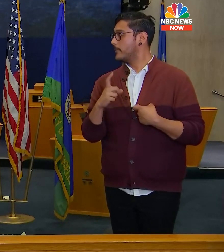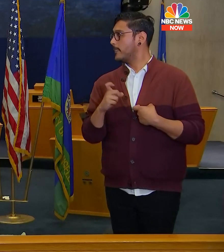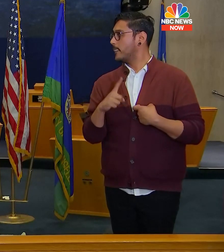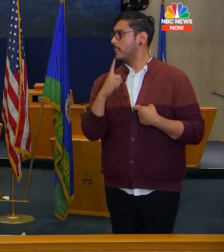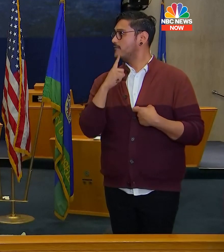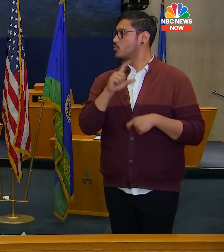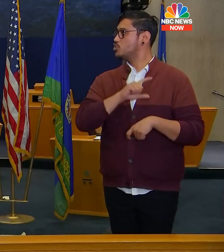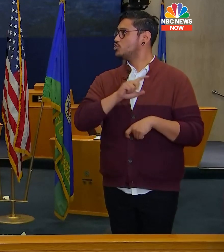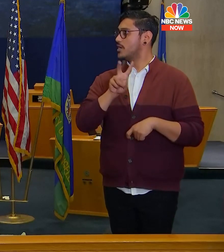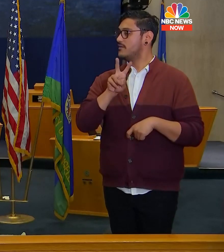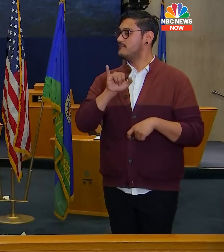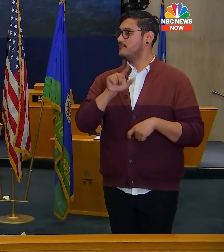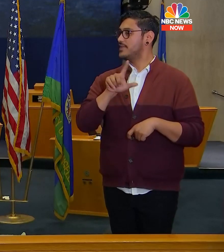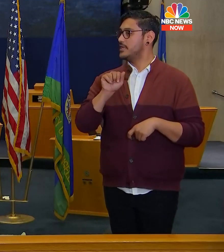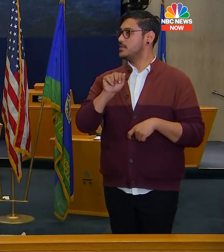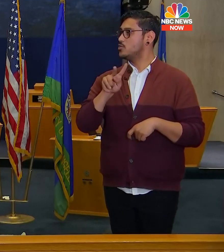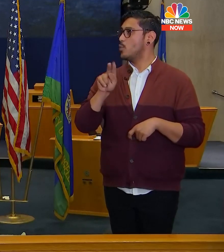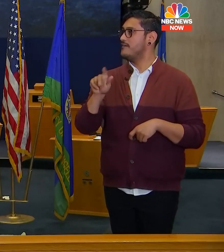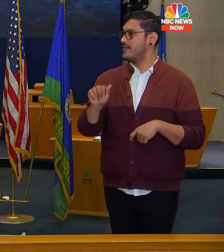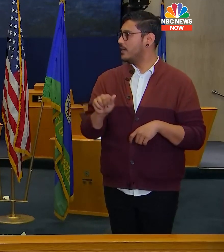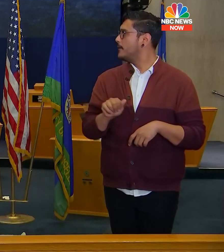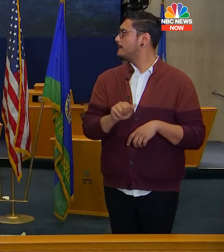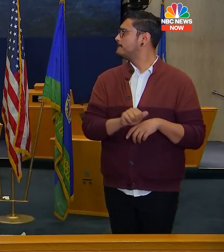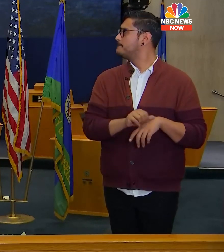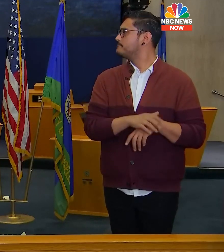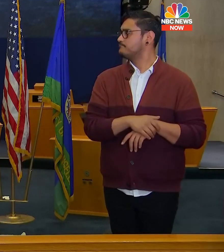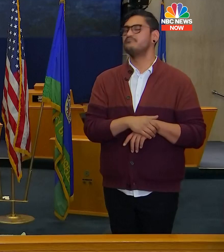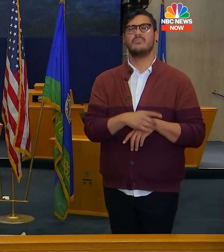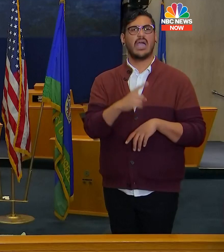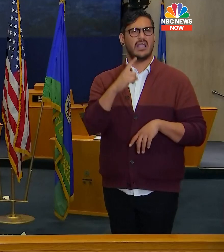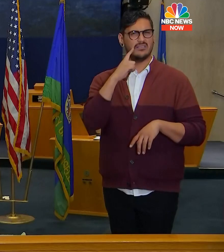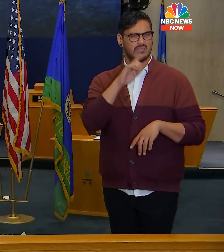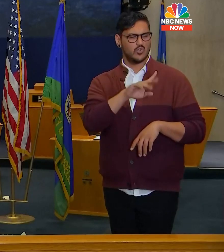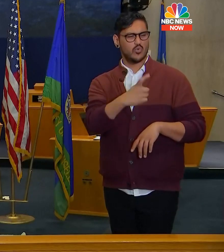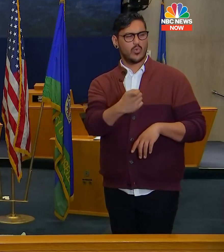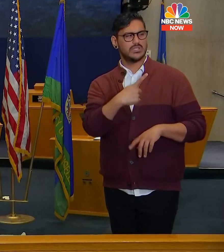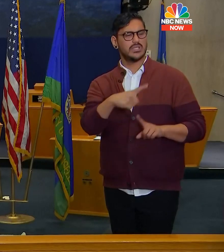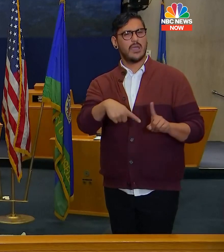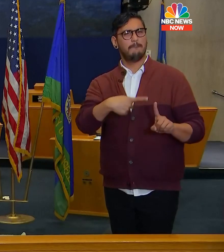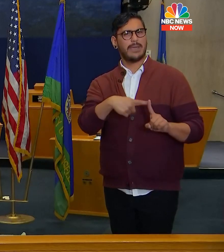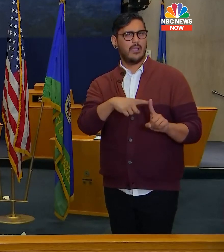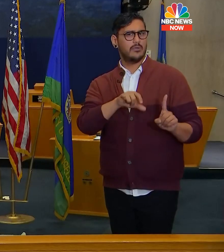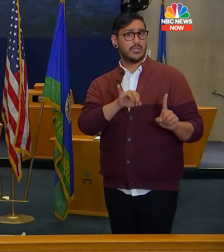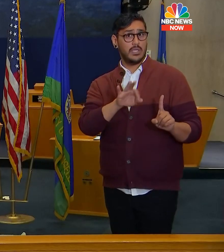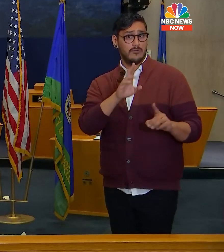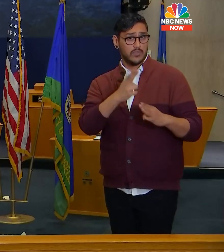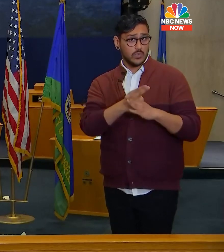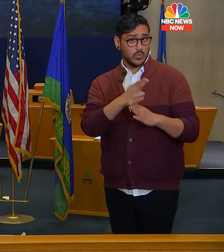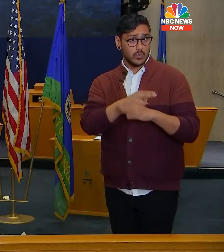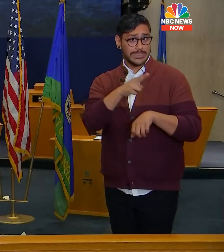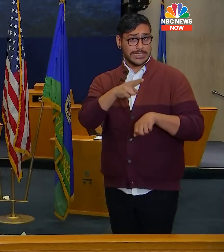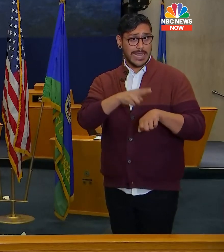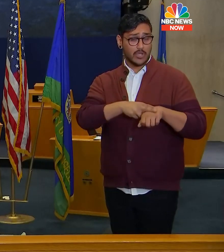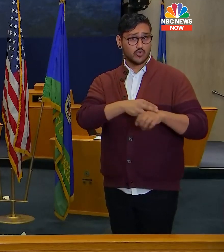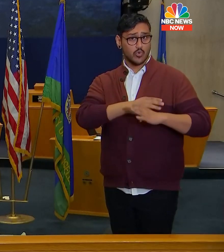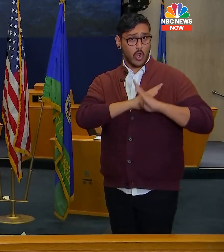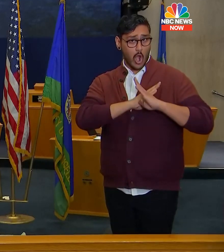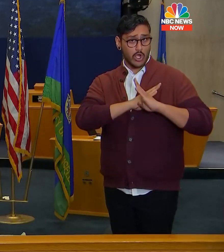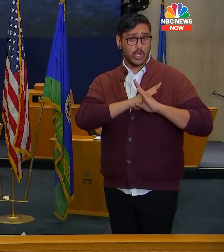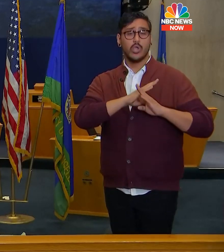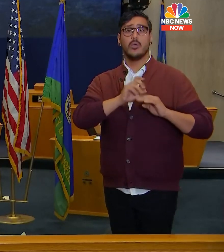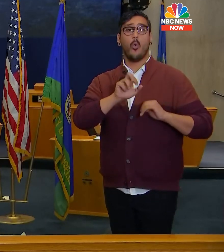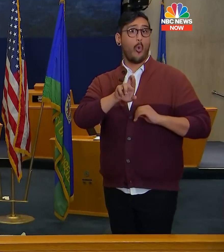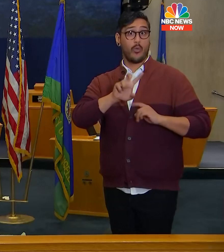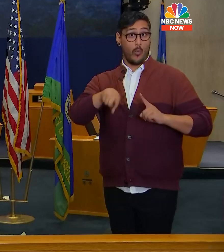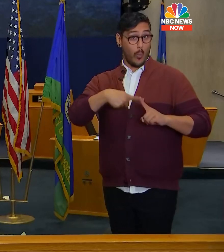Sheriff Villanueva. I believe the question was regarding whether or not to use the National Guard and when